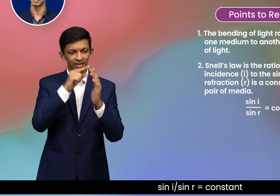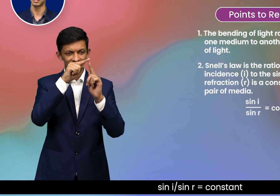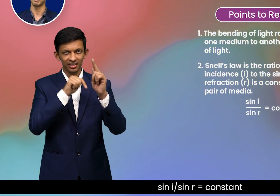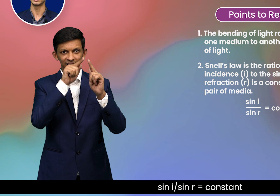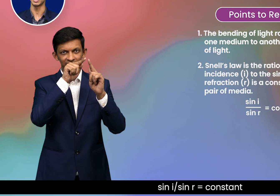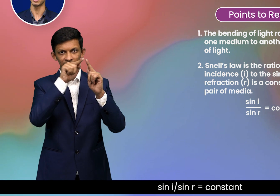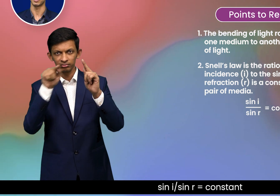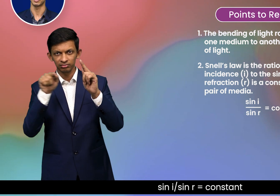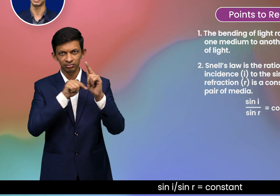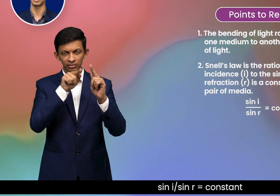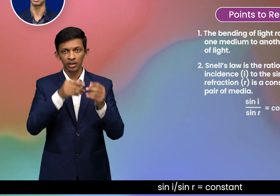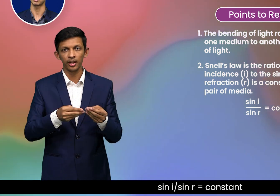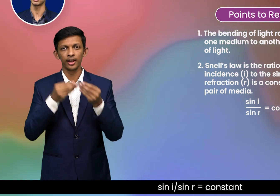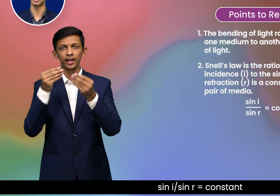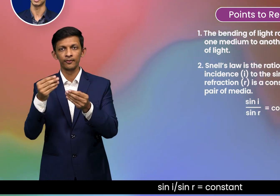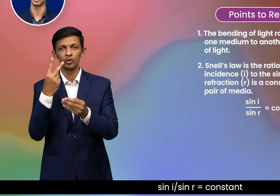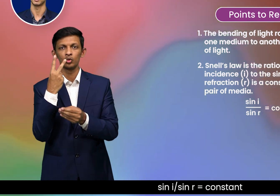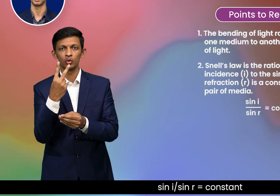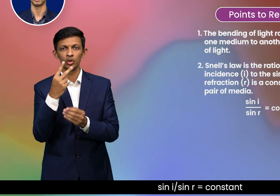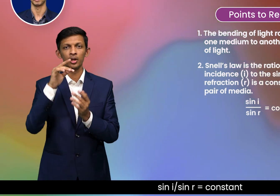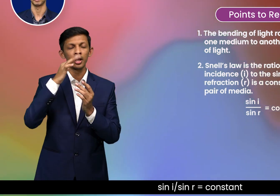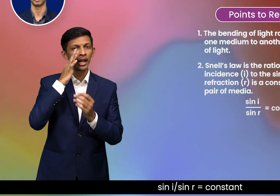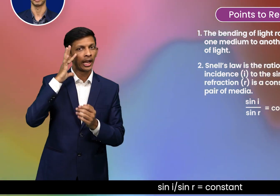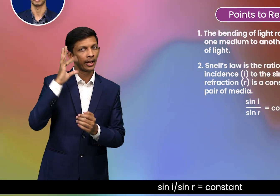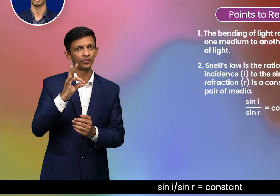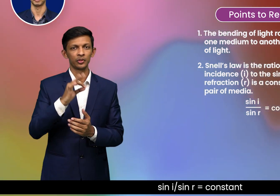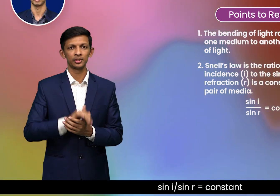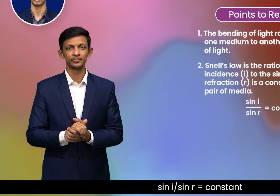I by sin r is equals to constant.